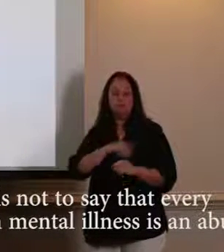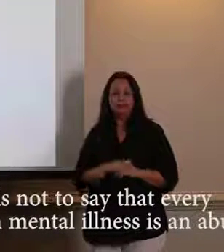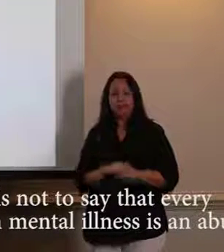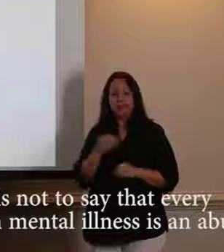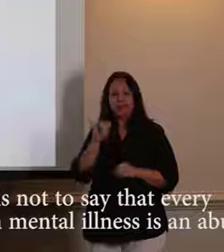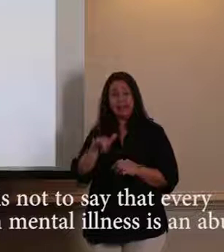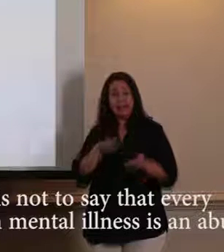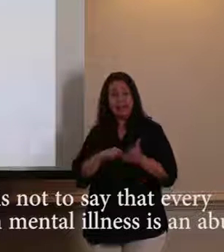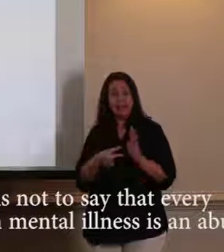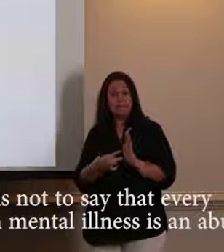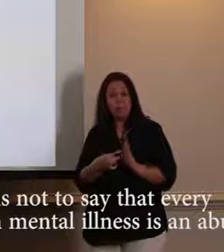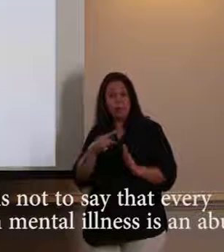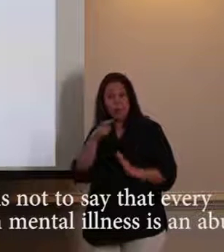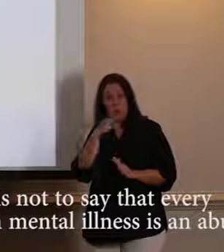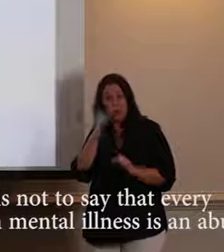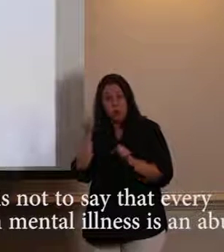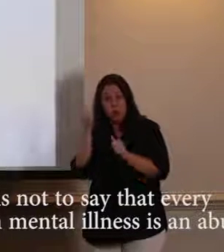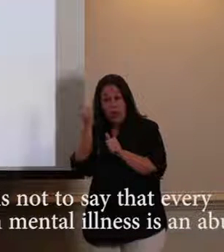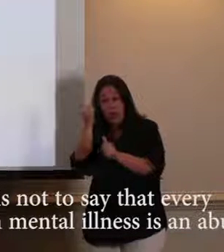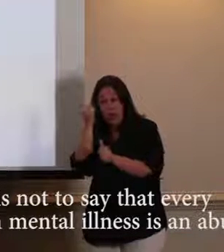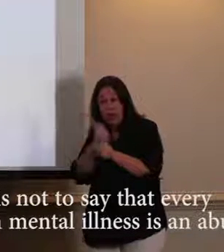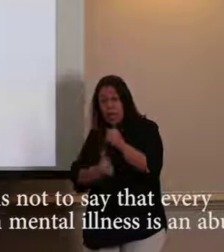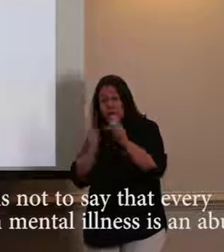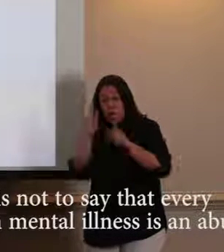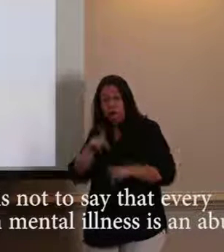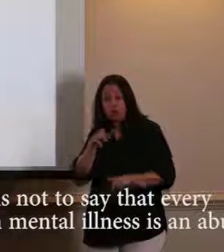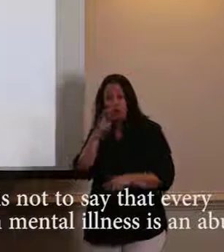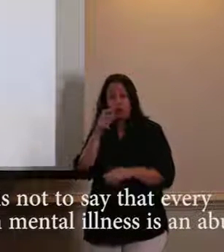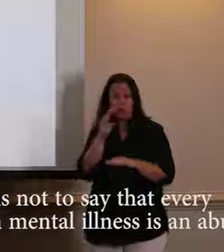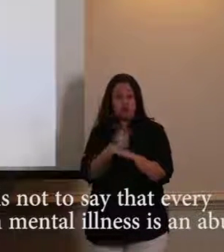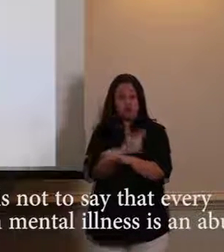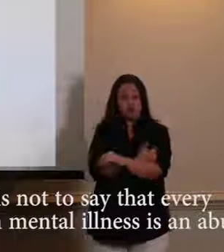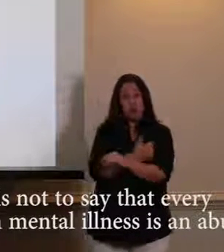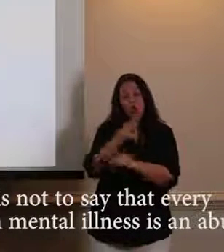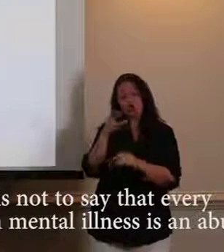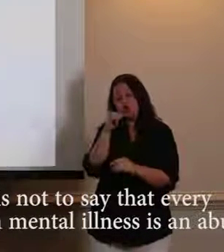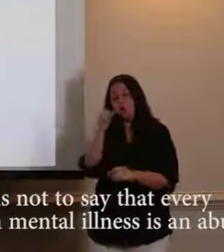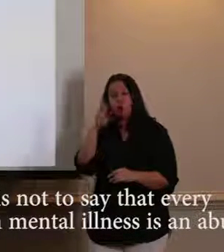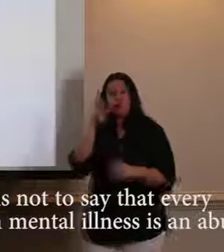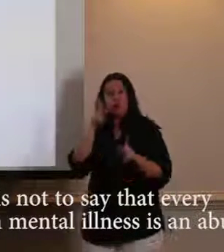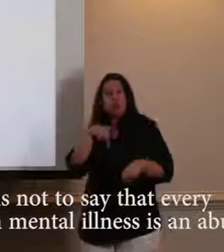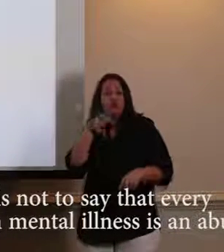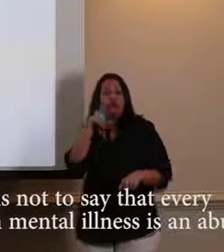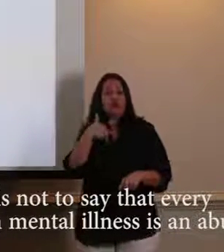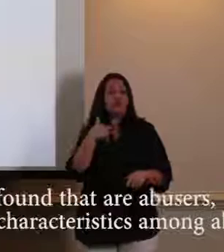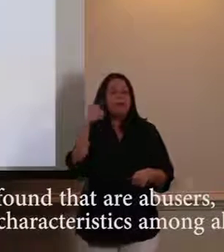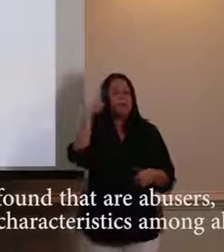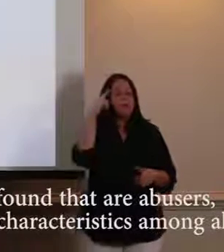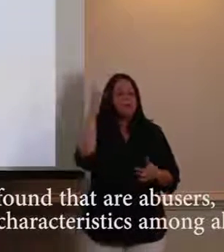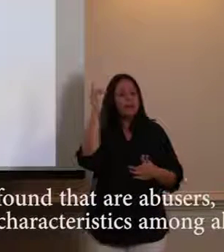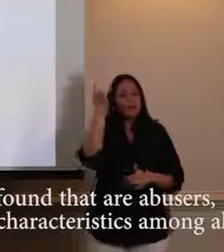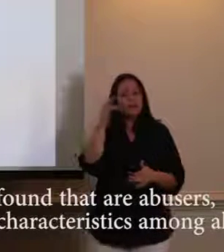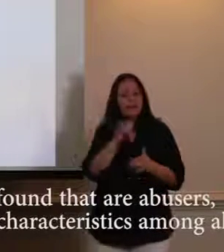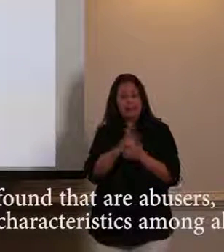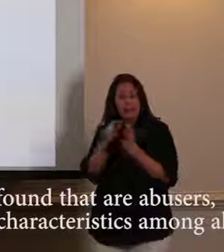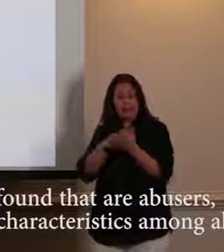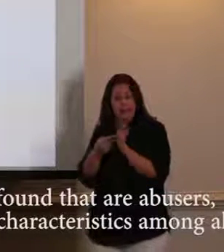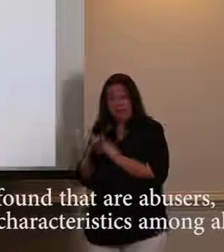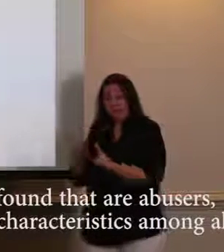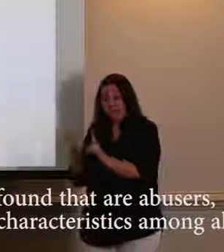say that every substance user or person with mental illness is an abuser. It just says of